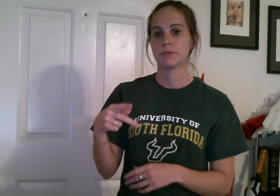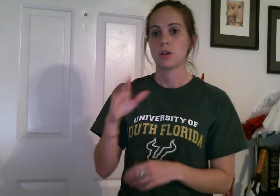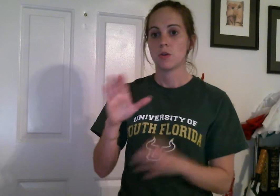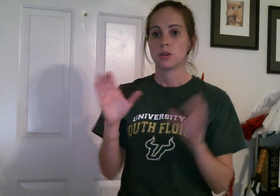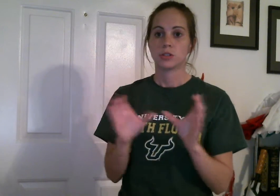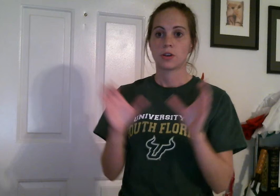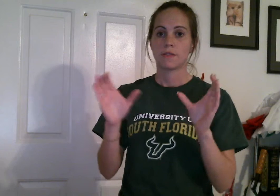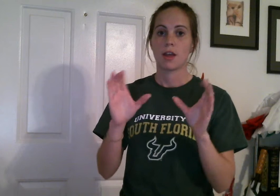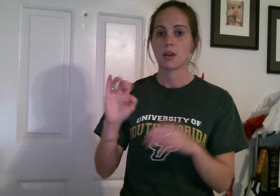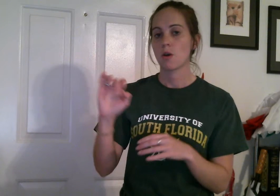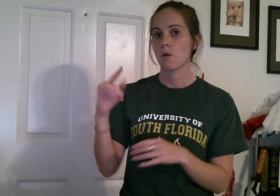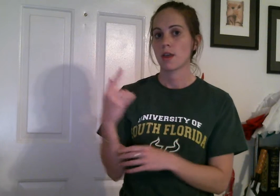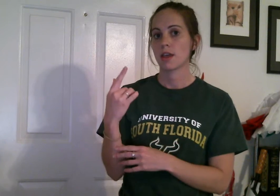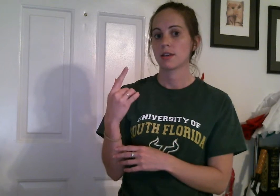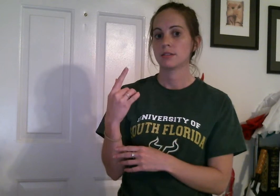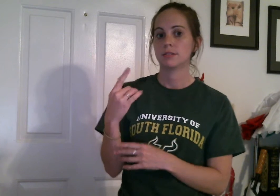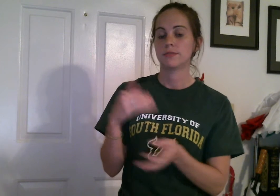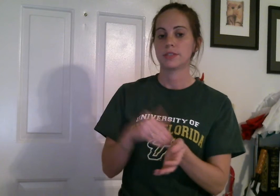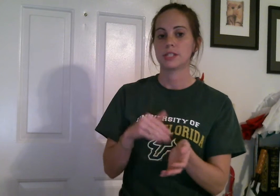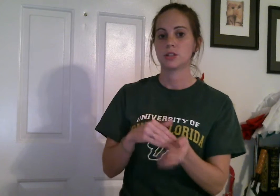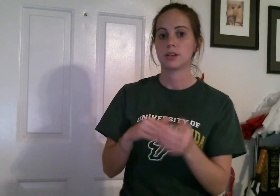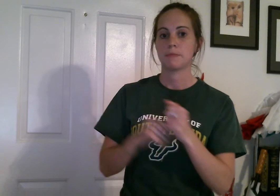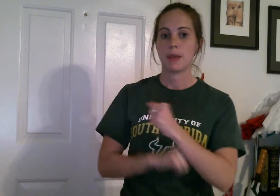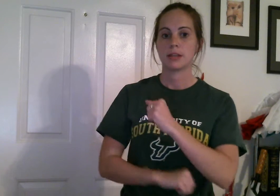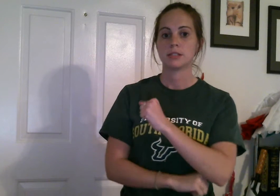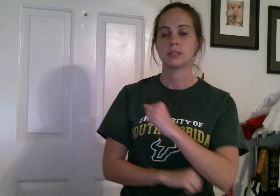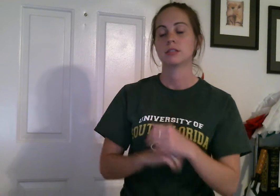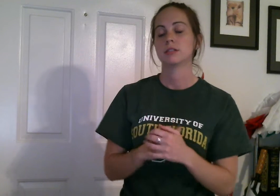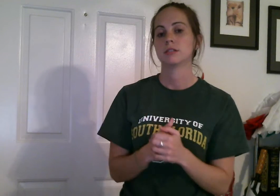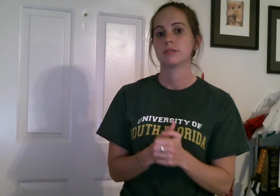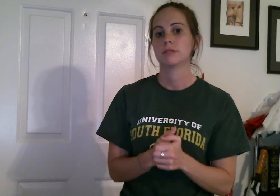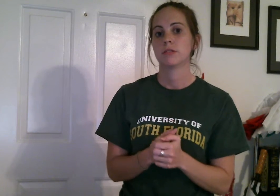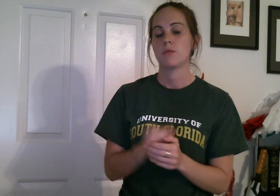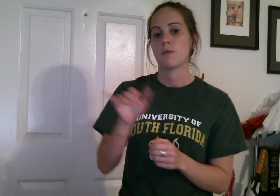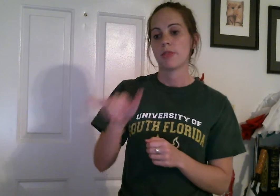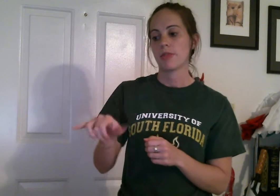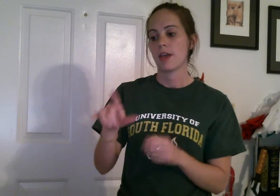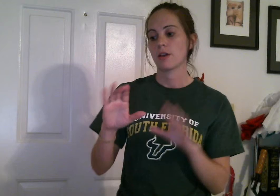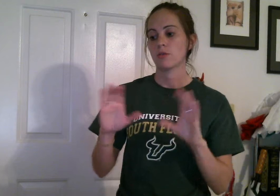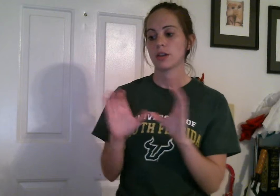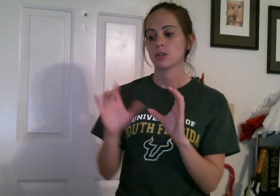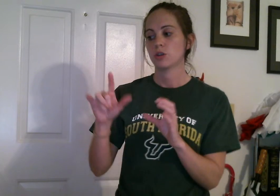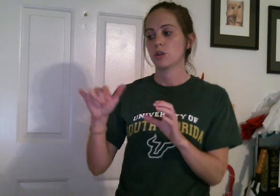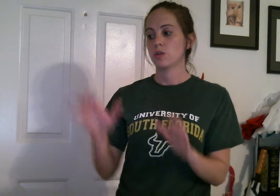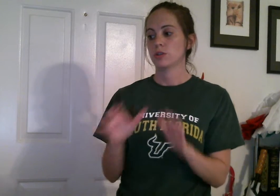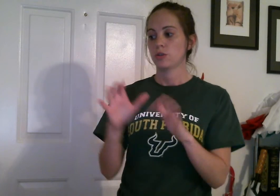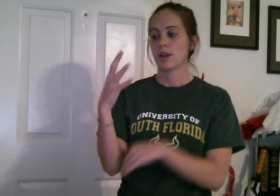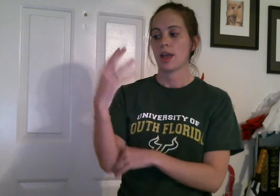Coding Specialist physician based, and you'll find that you're with that credential you're doing outpatient coding,